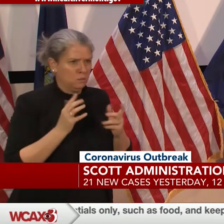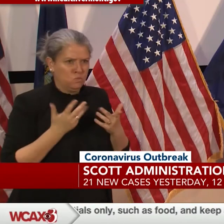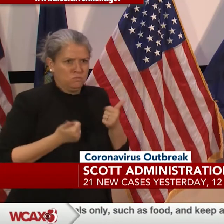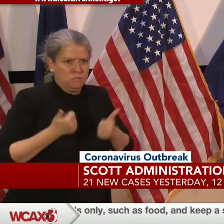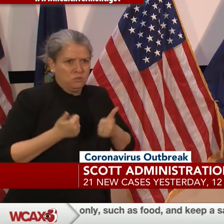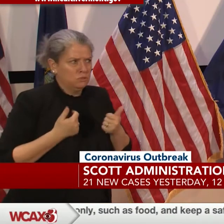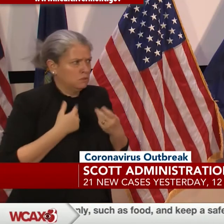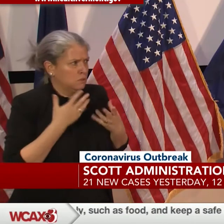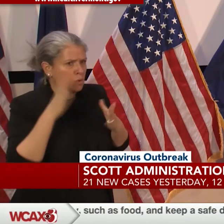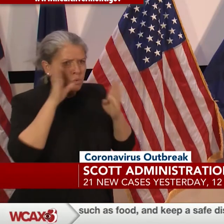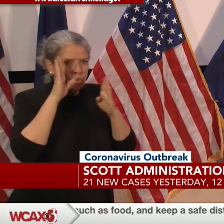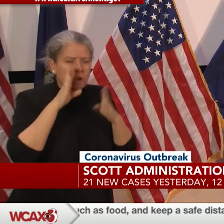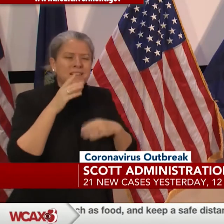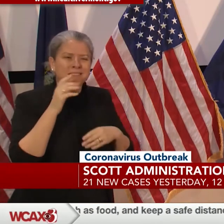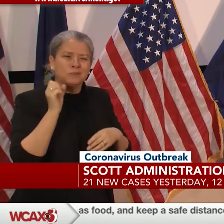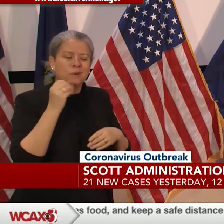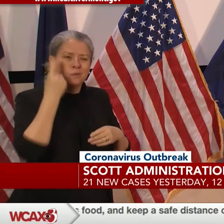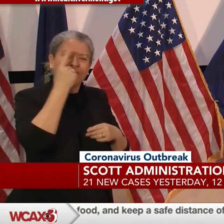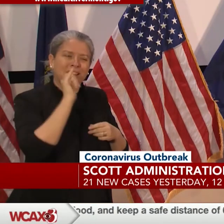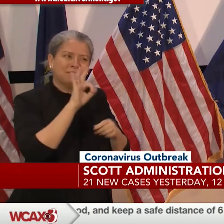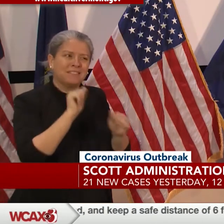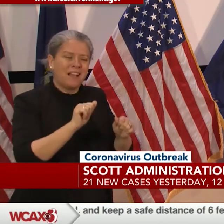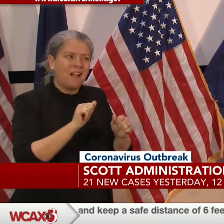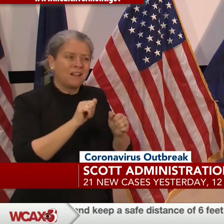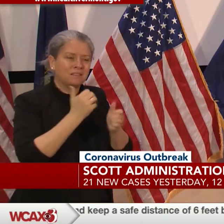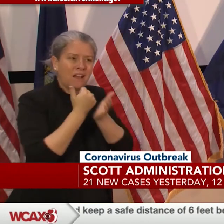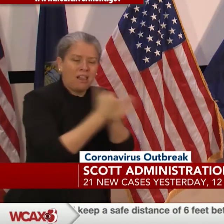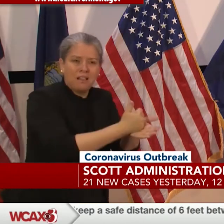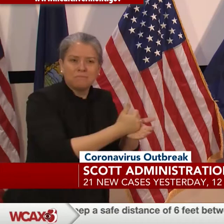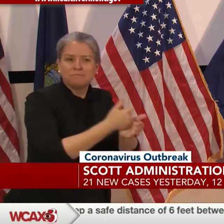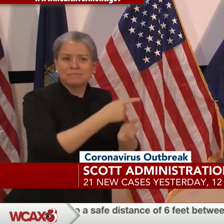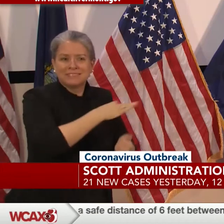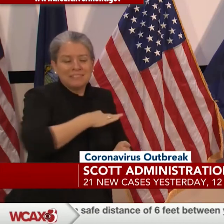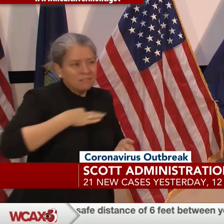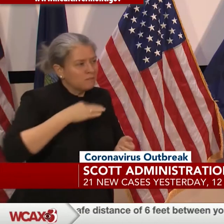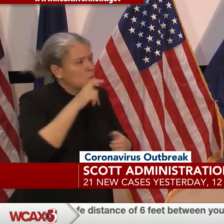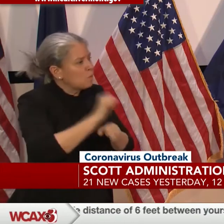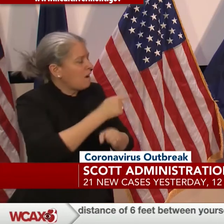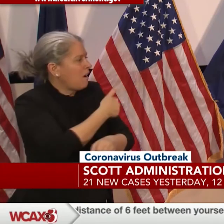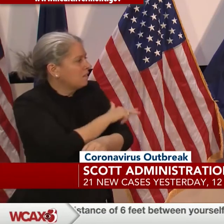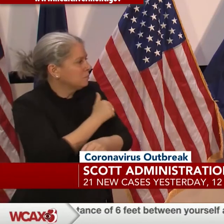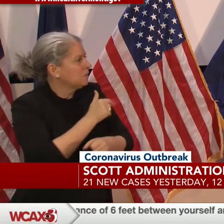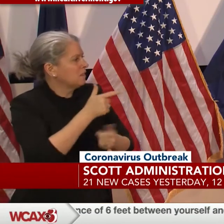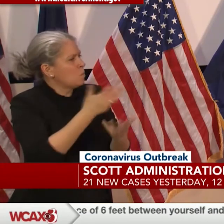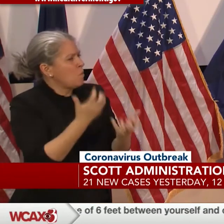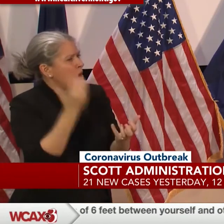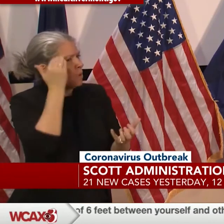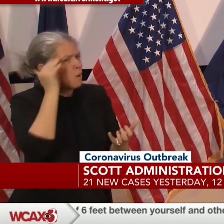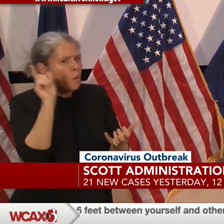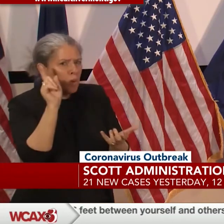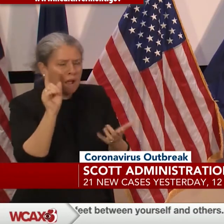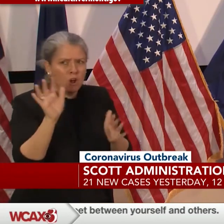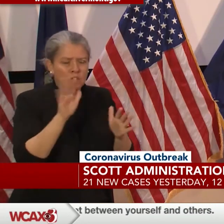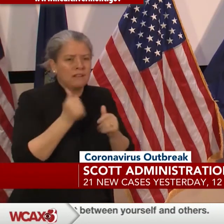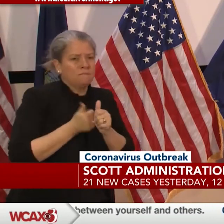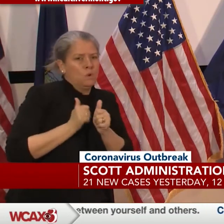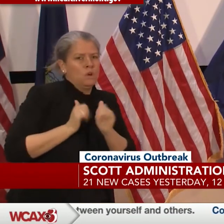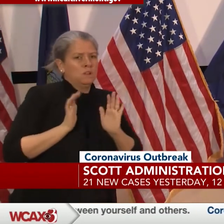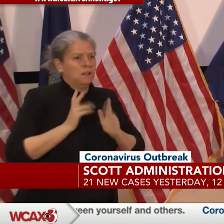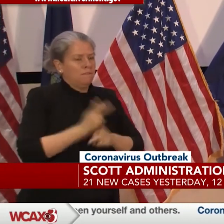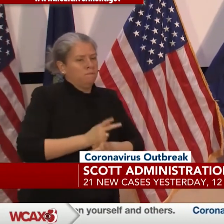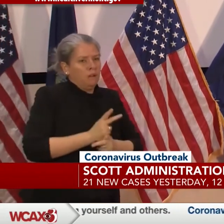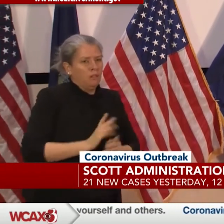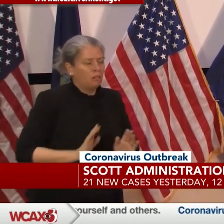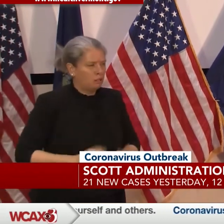health department can do to encourage full transparency to the staff that are working at these hospitals? I'm going to